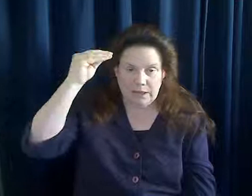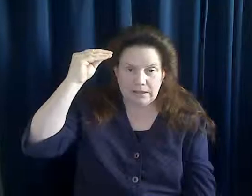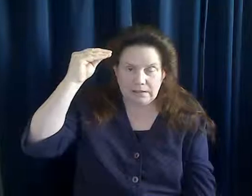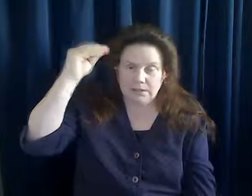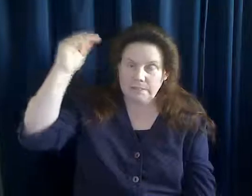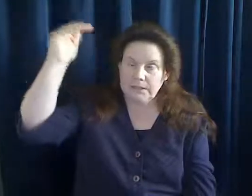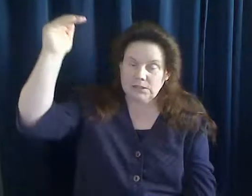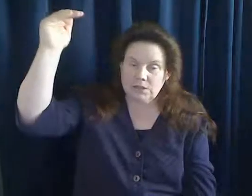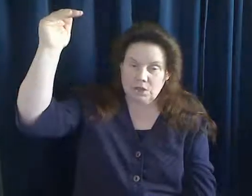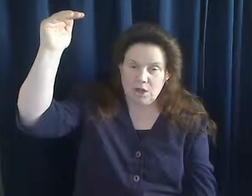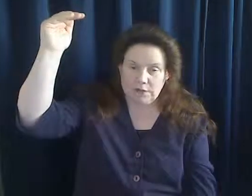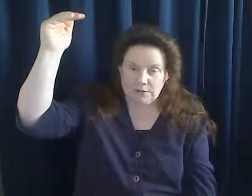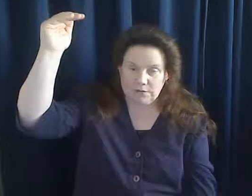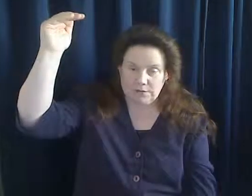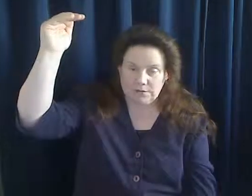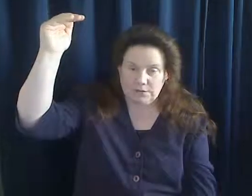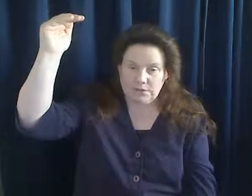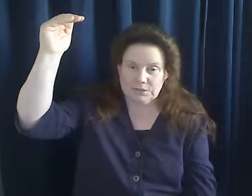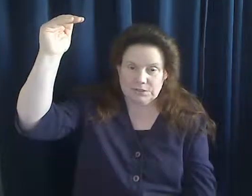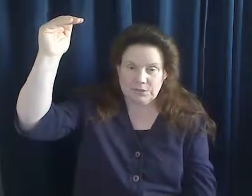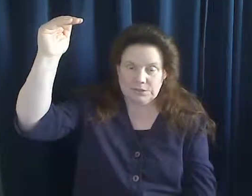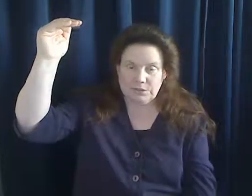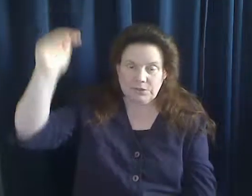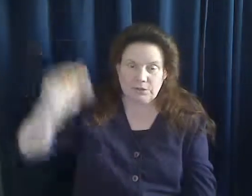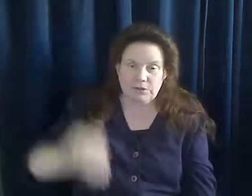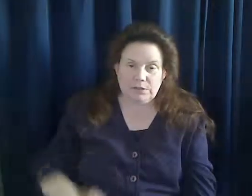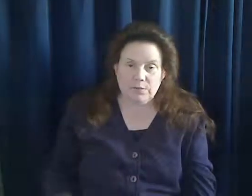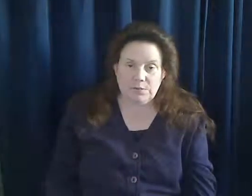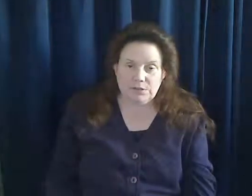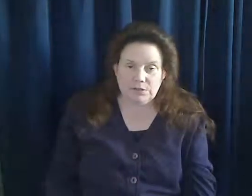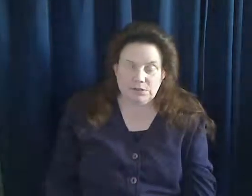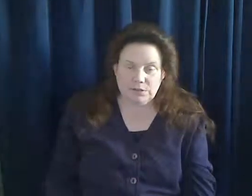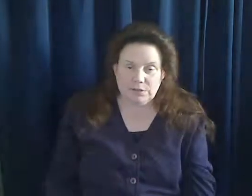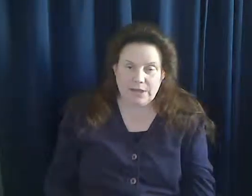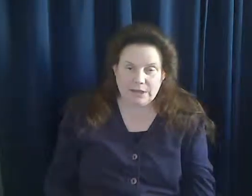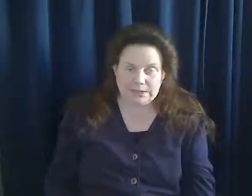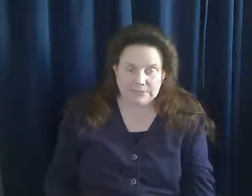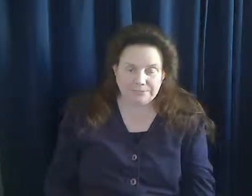male taller, just like we did with girl and woman. You can show the height.